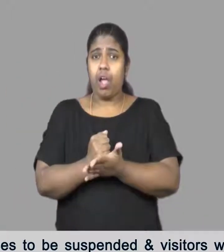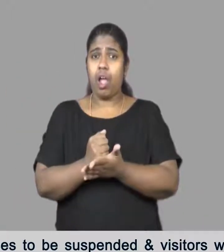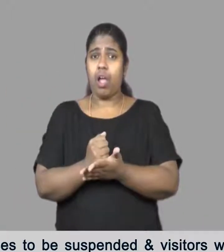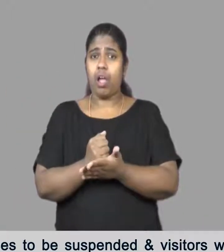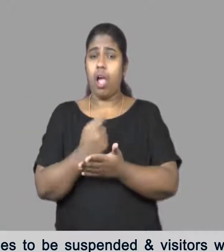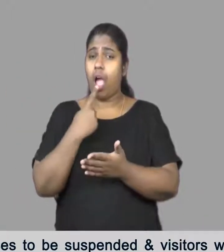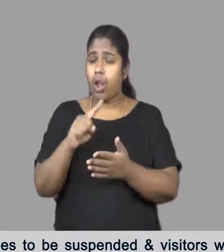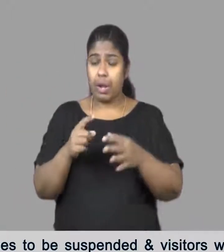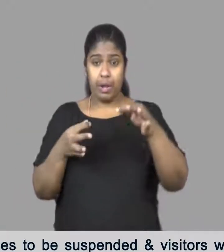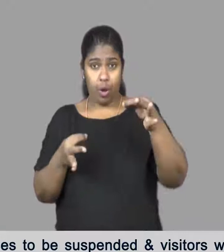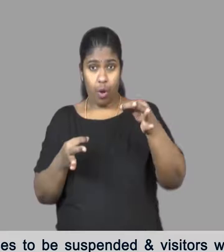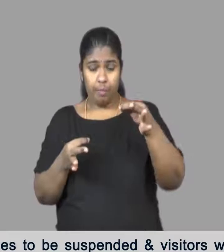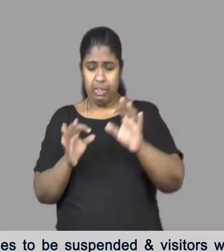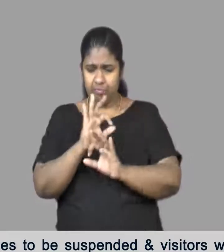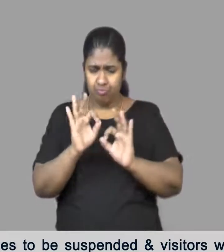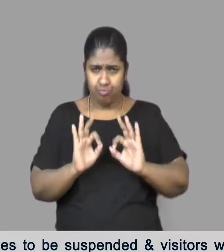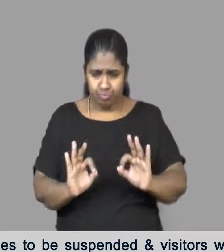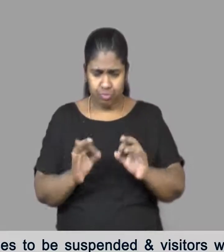with proper permission